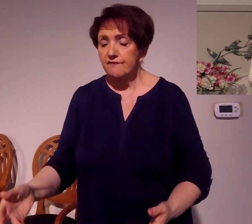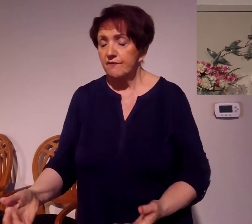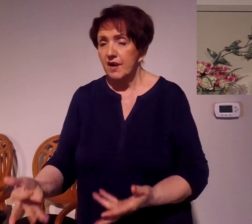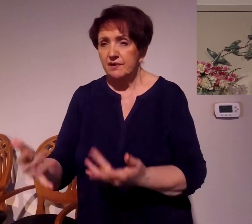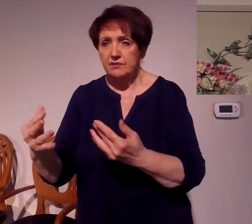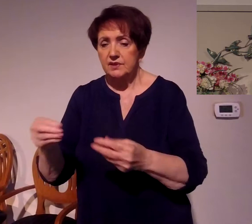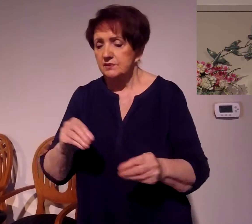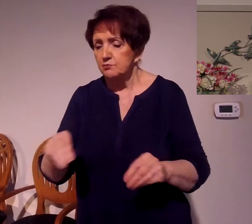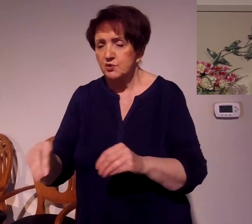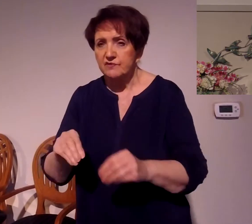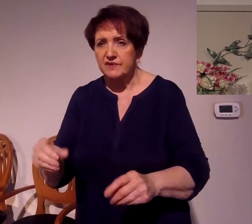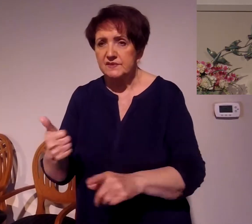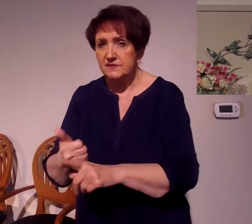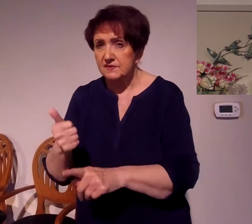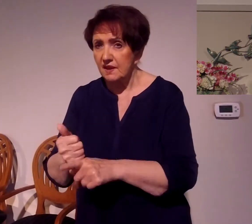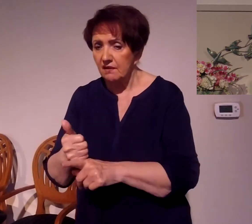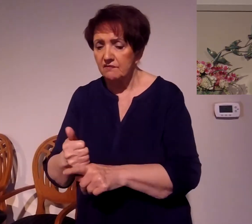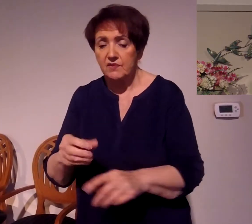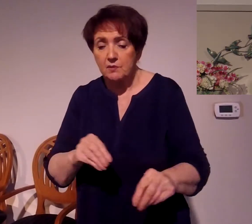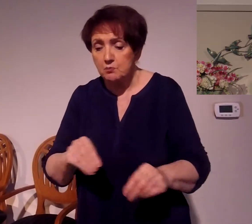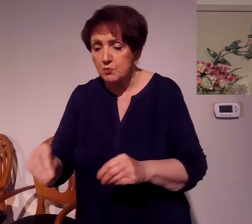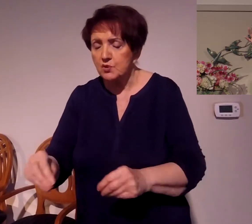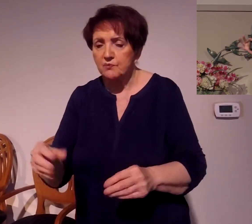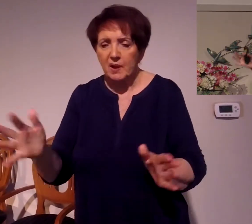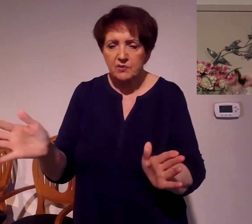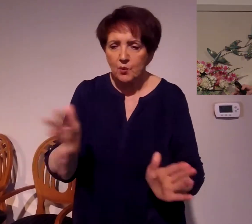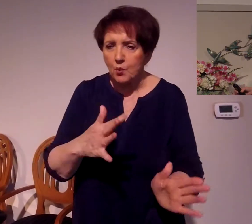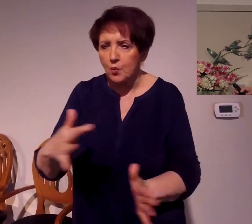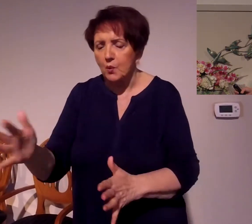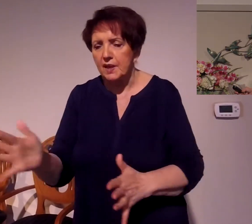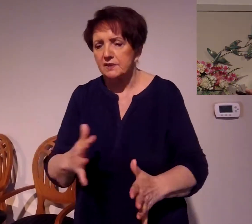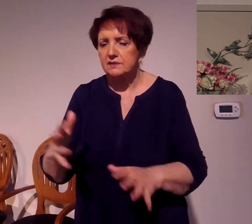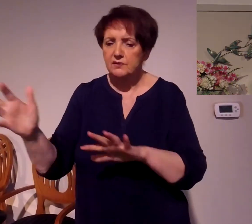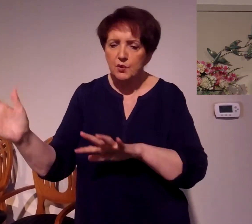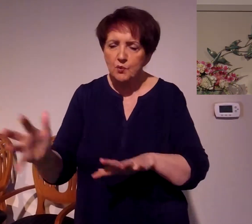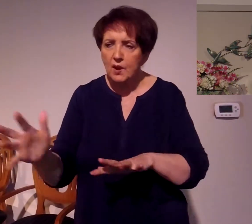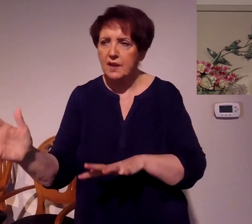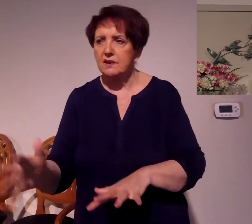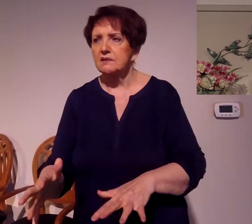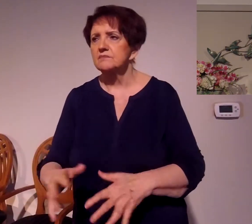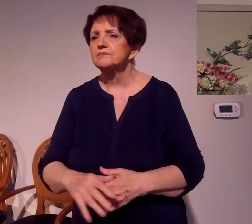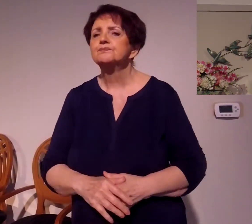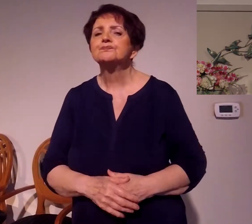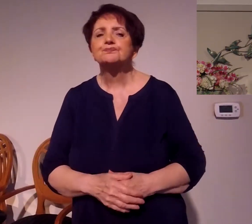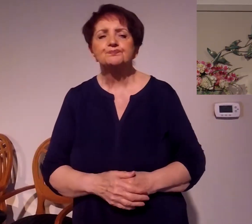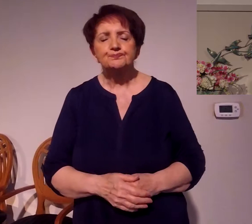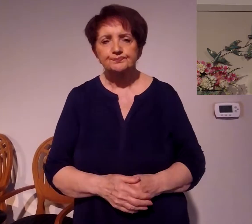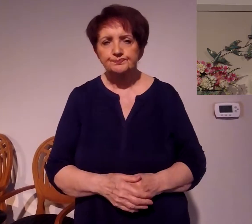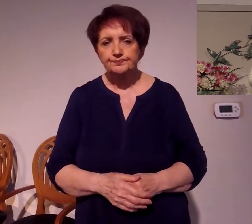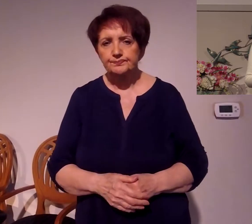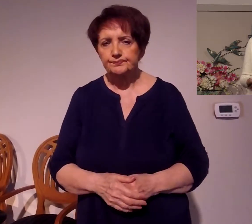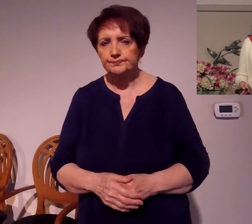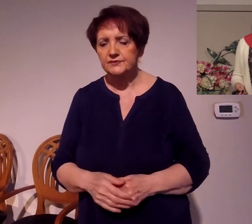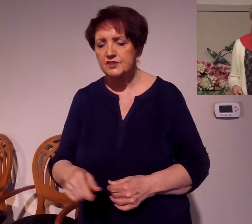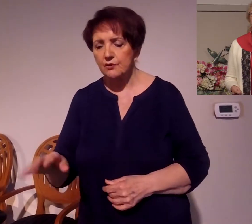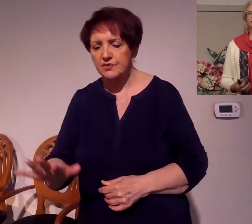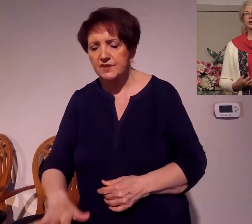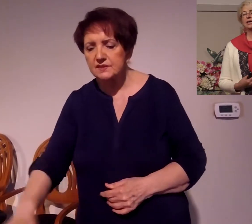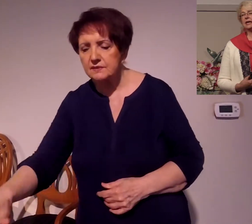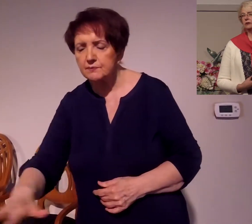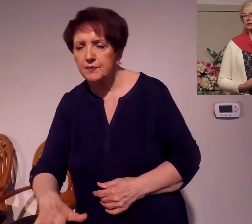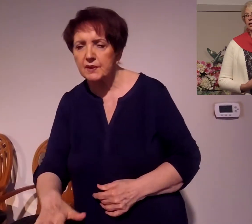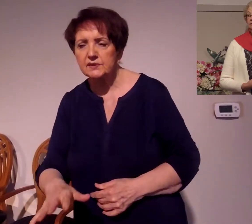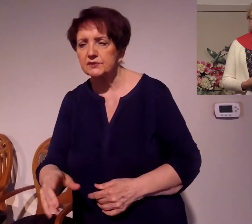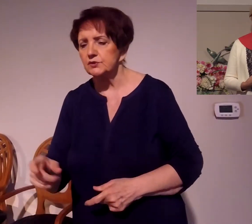wood. And so this aspect of matter has no controlled movement. Plants, on the